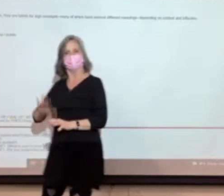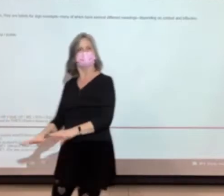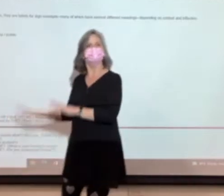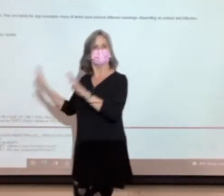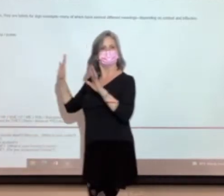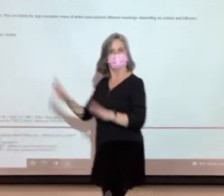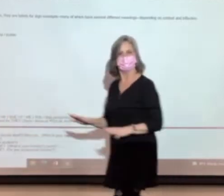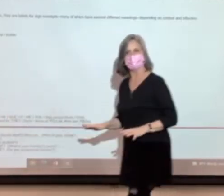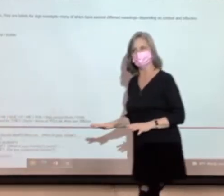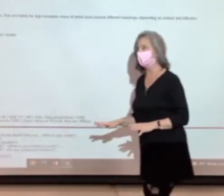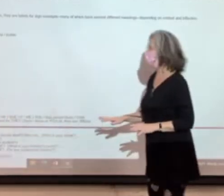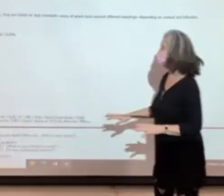and it'll take you right to that sign.